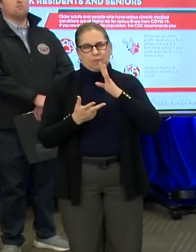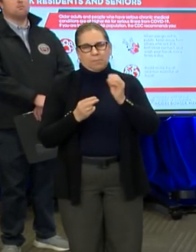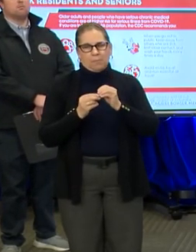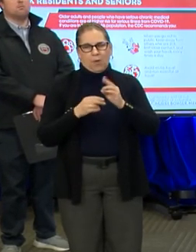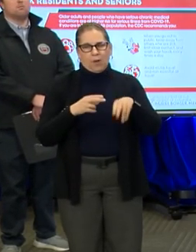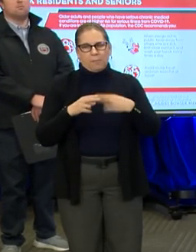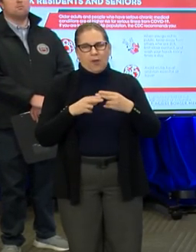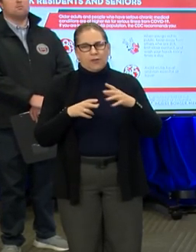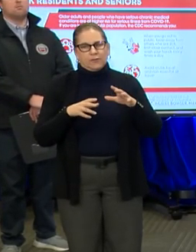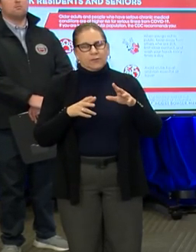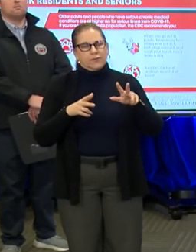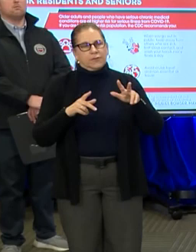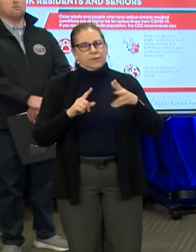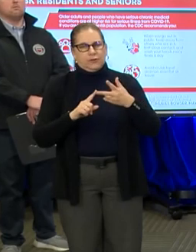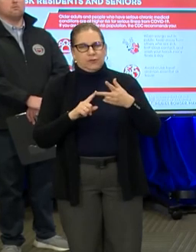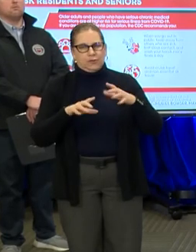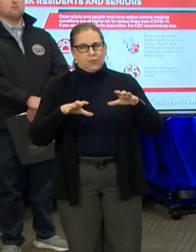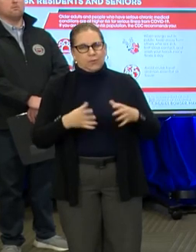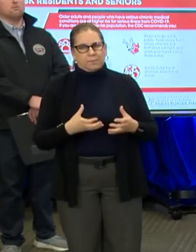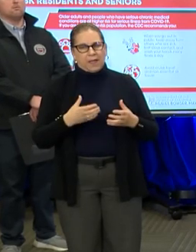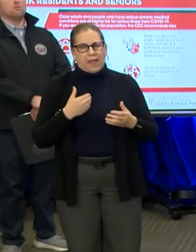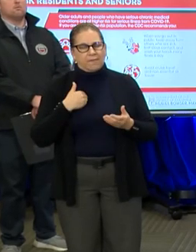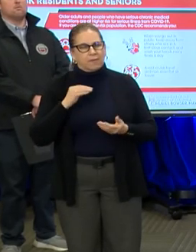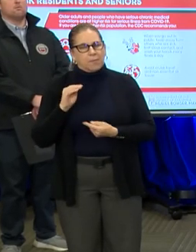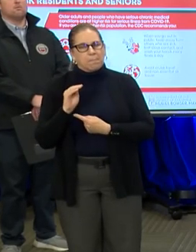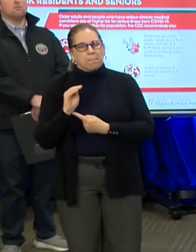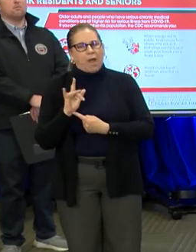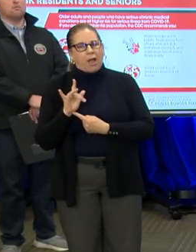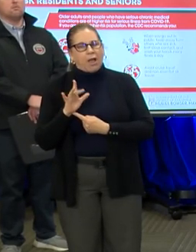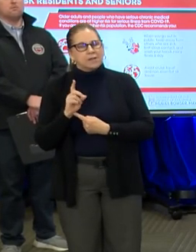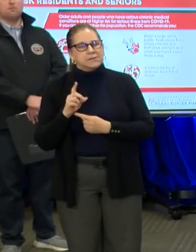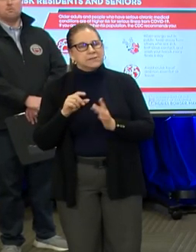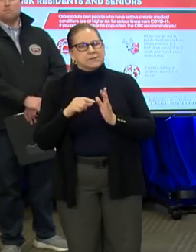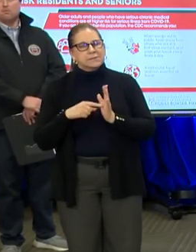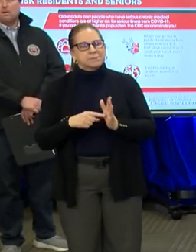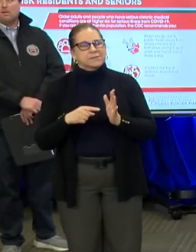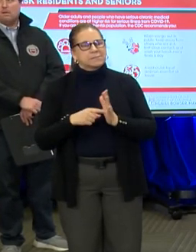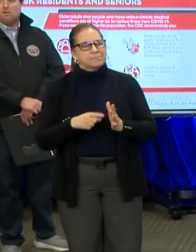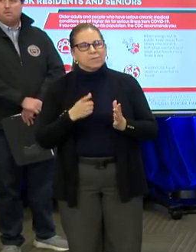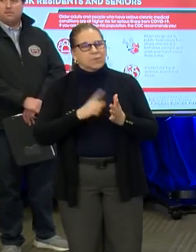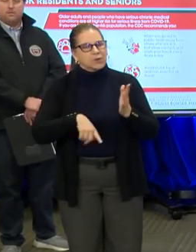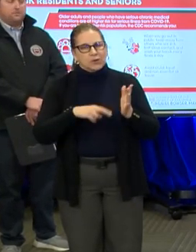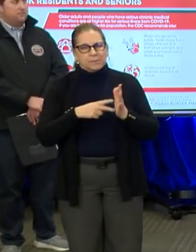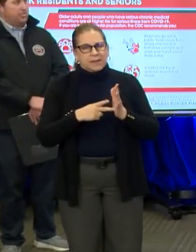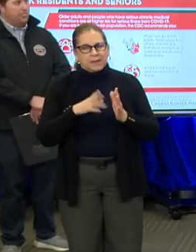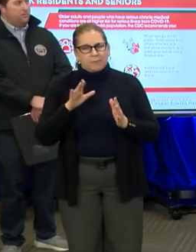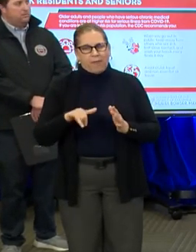mild symptoms mean, and how does that differ from other groups with symptoms?